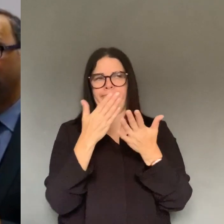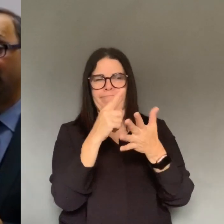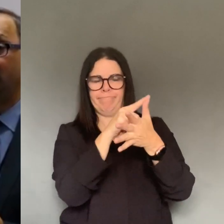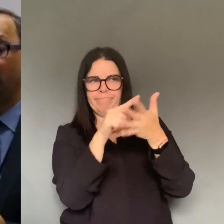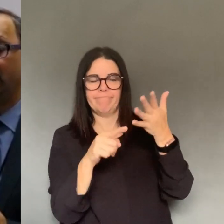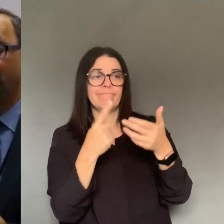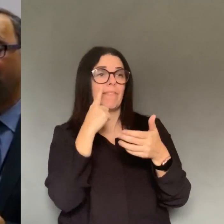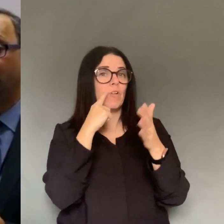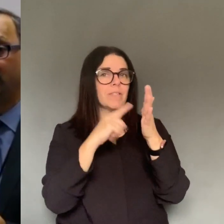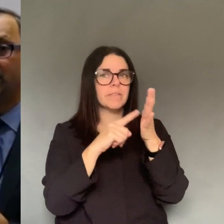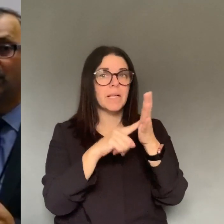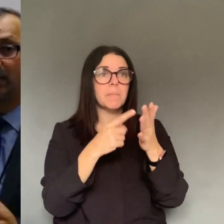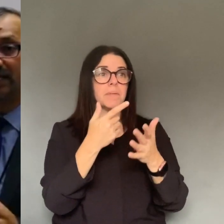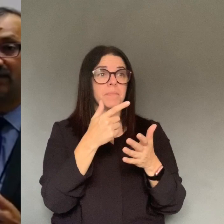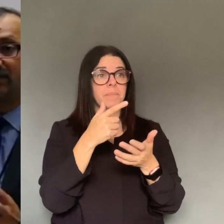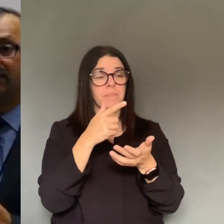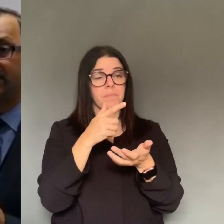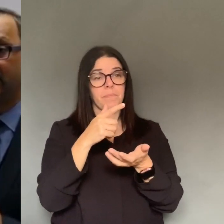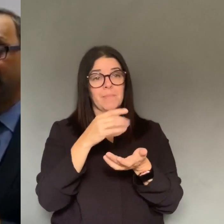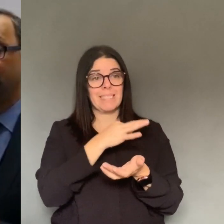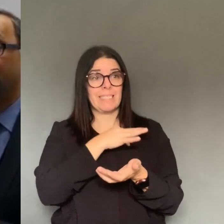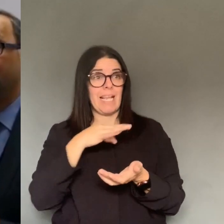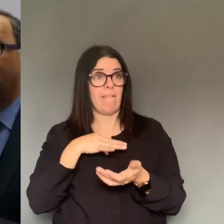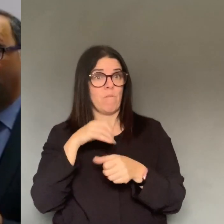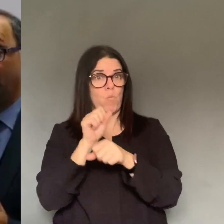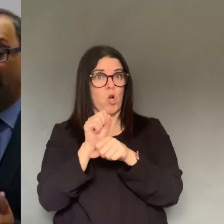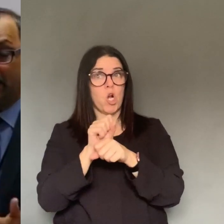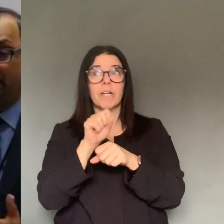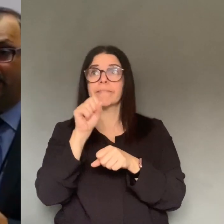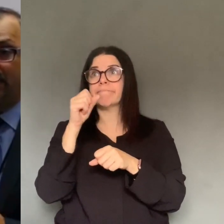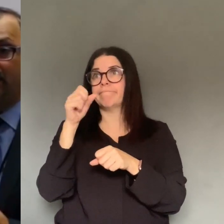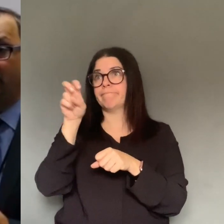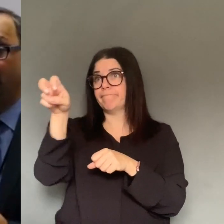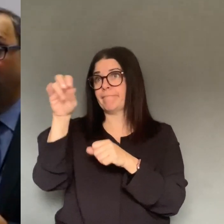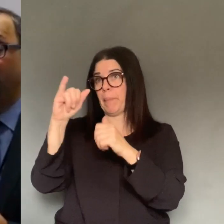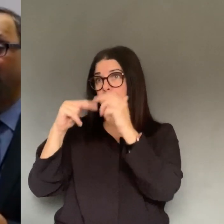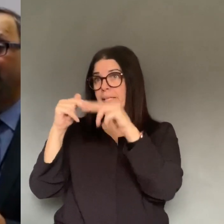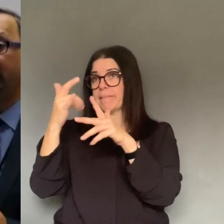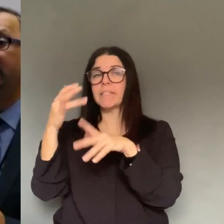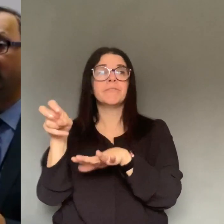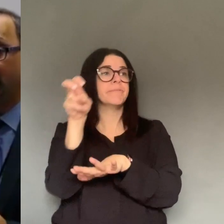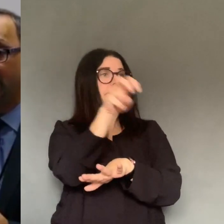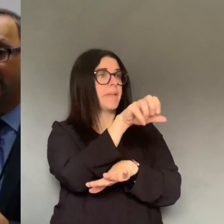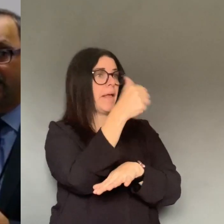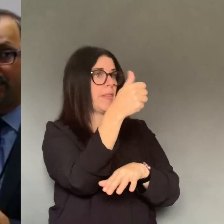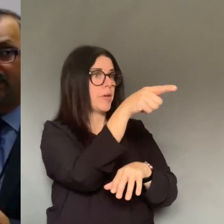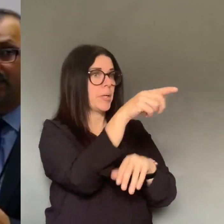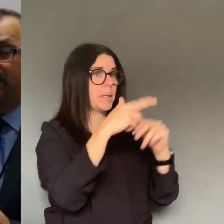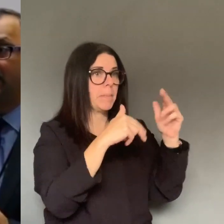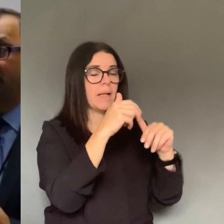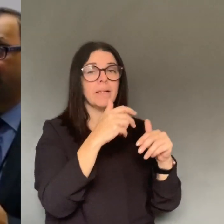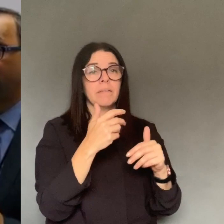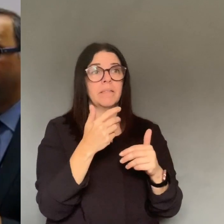the healthcare workers to work in one facility. Maybe we were late in that before it all started. So I